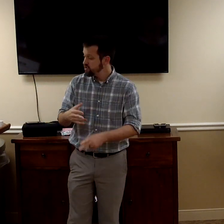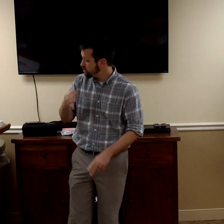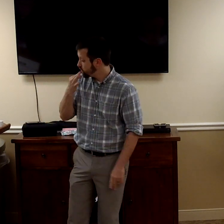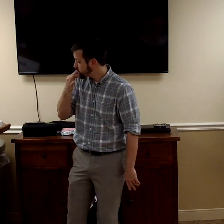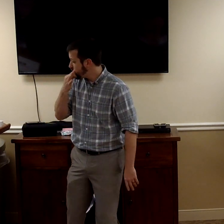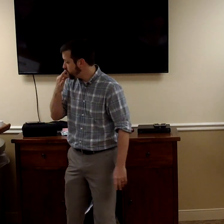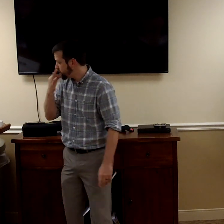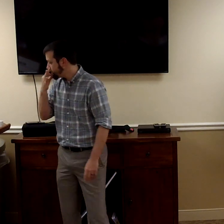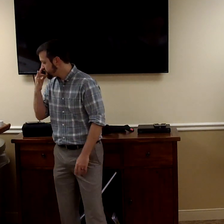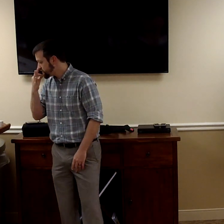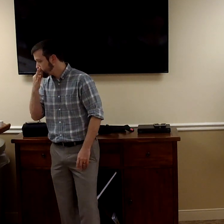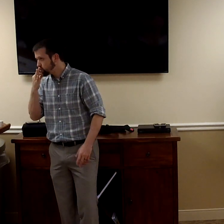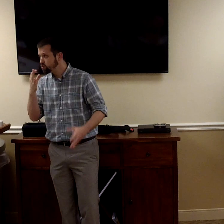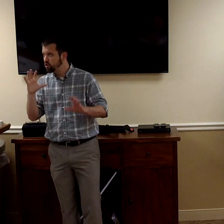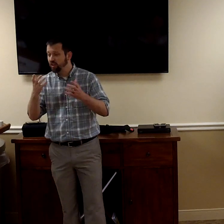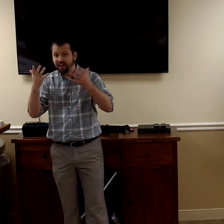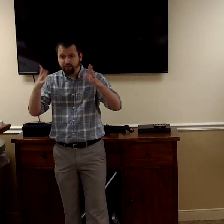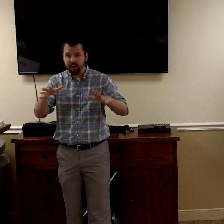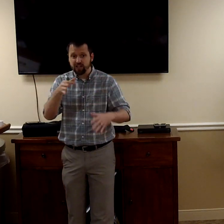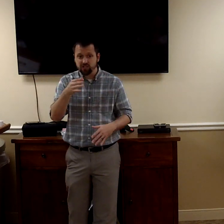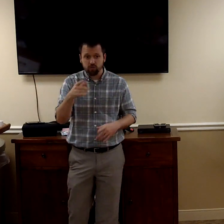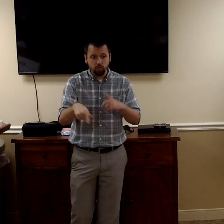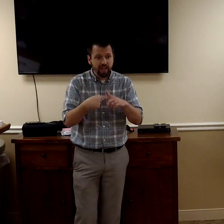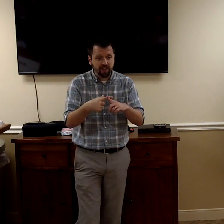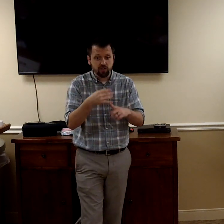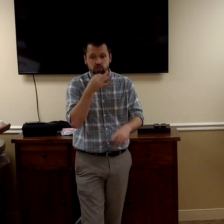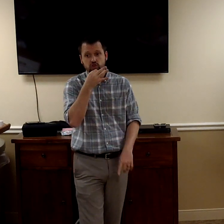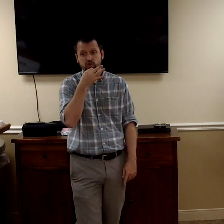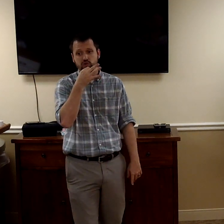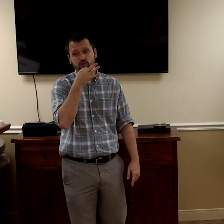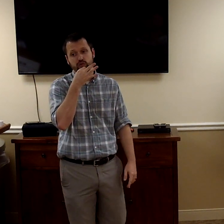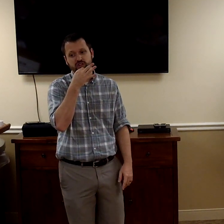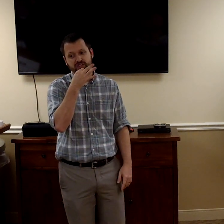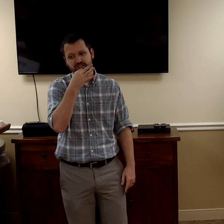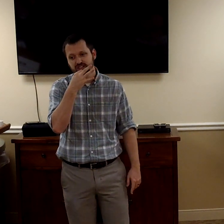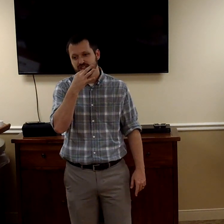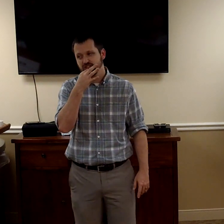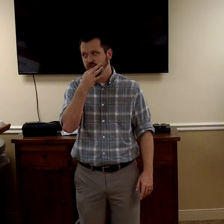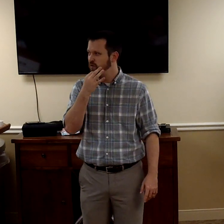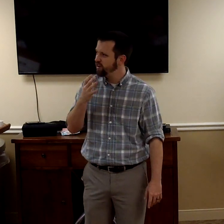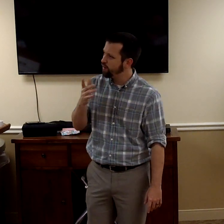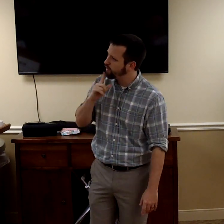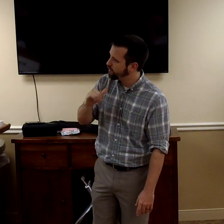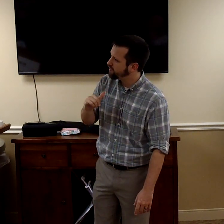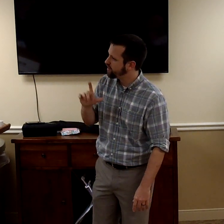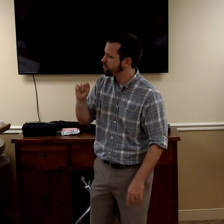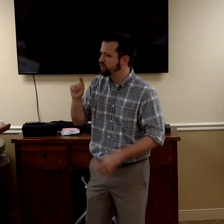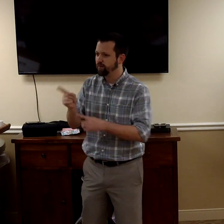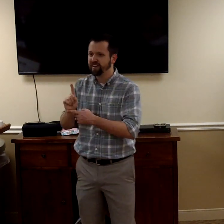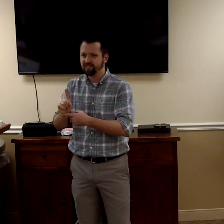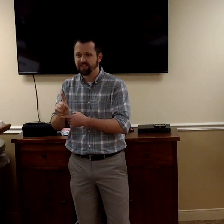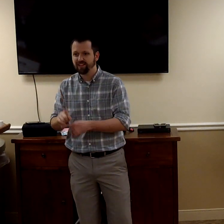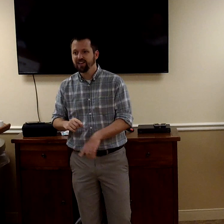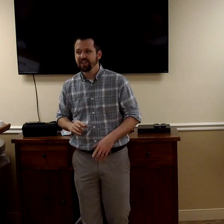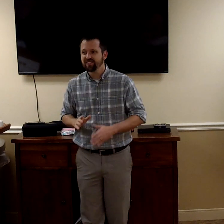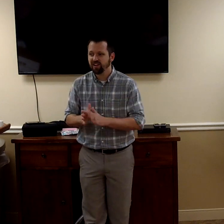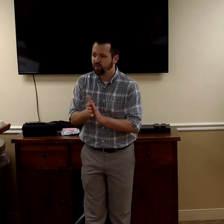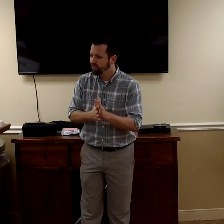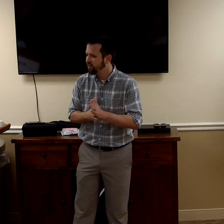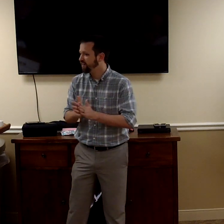So, soon. So class finished. When? Soon. Well, not really. We still got 20 minutes. So y'all, I can